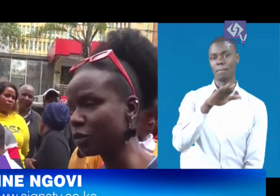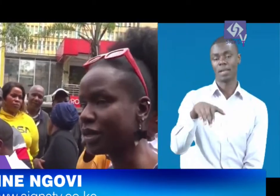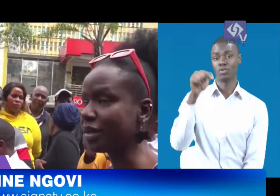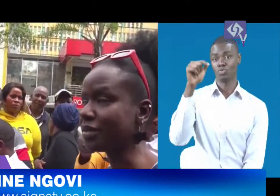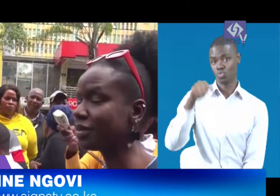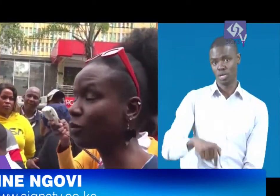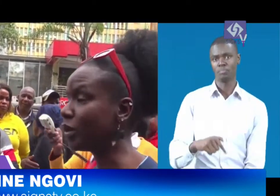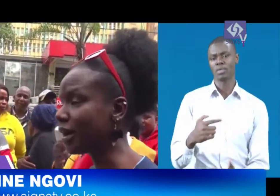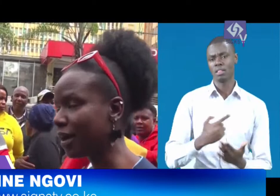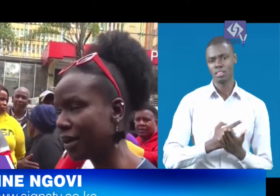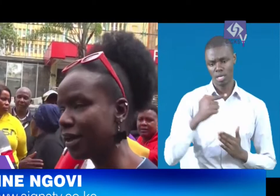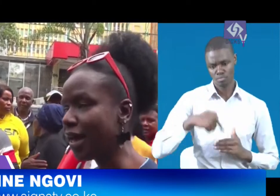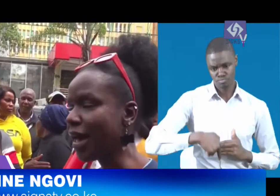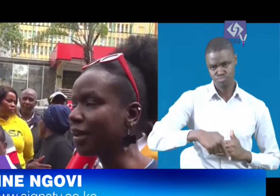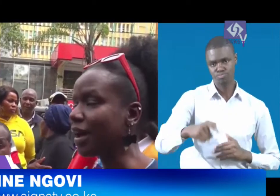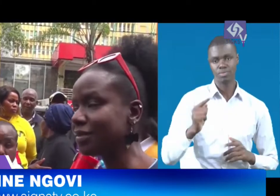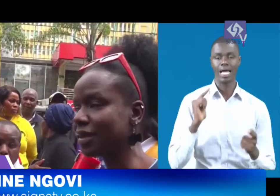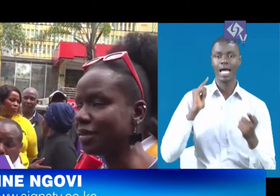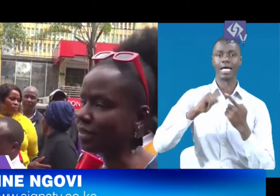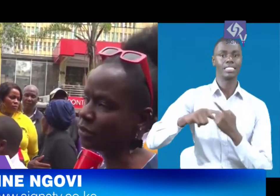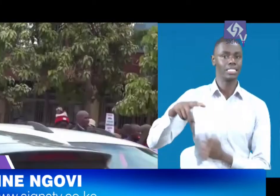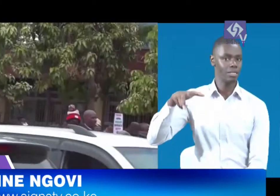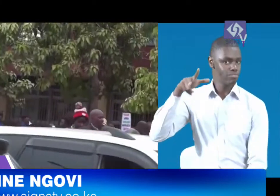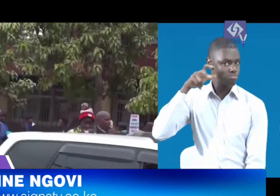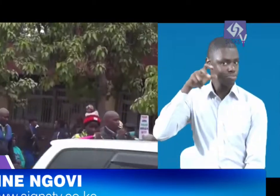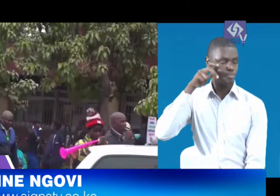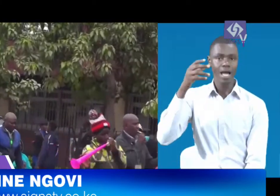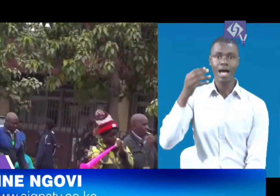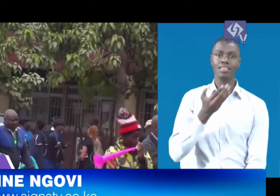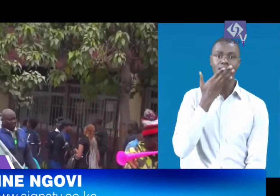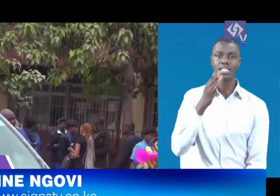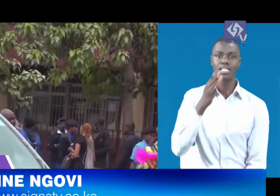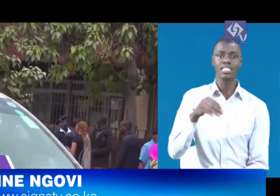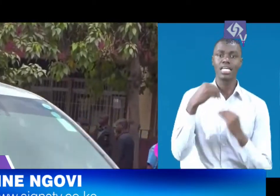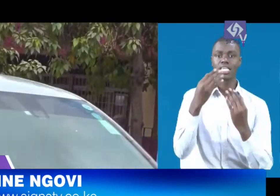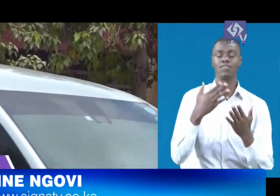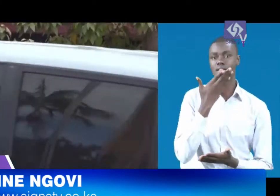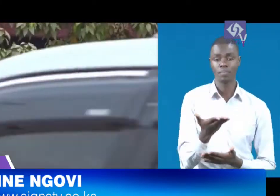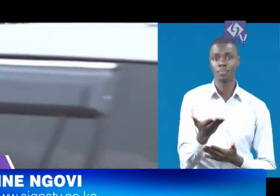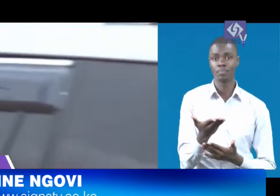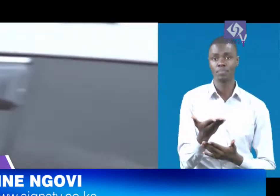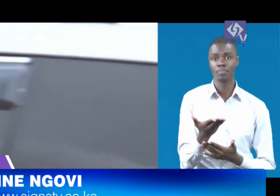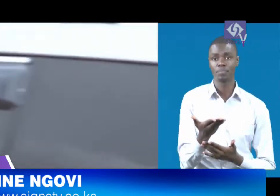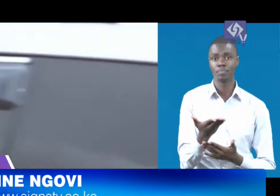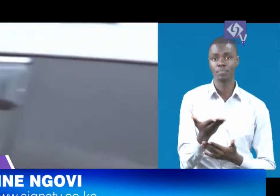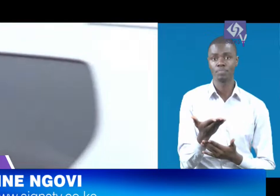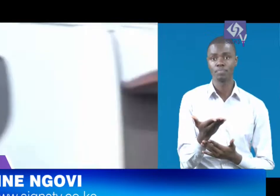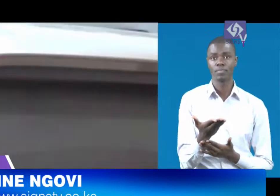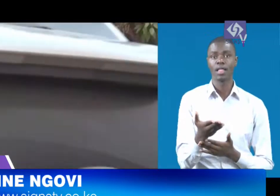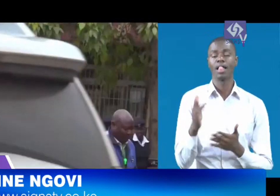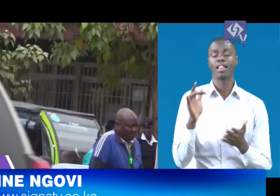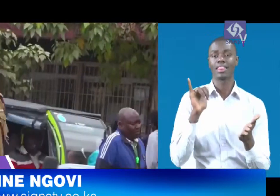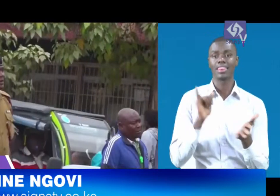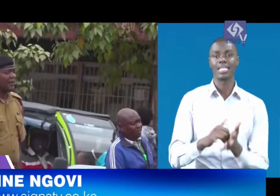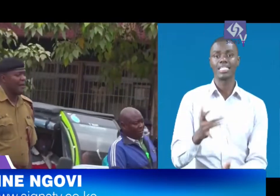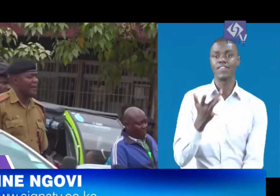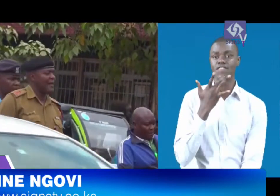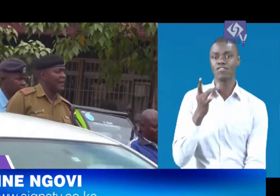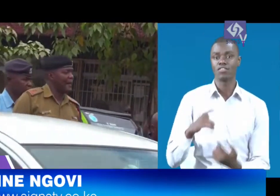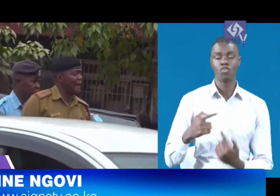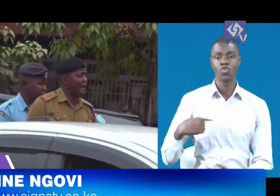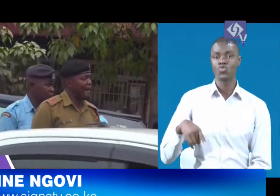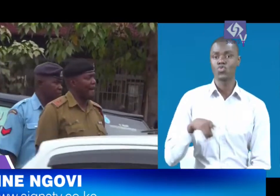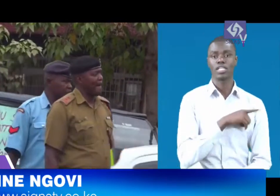for the rest of the week until we are heard and an answer is given to us and a response that is favorable to us as